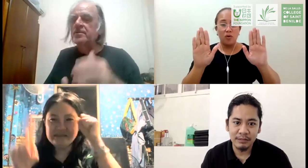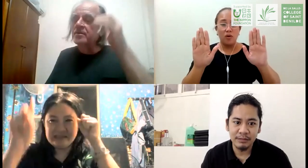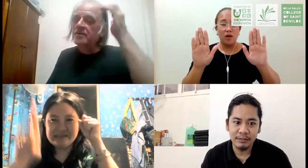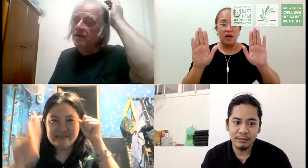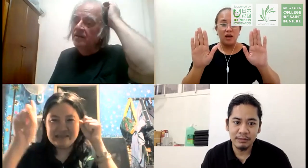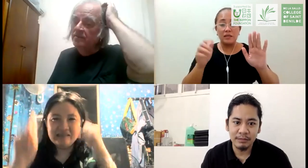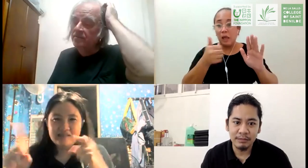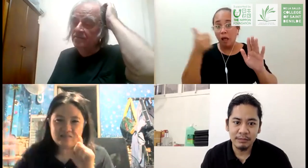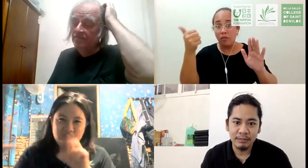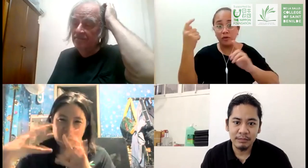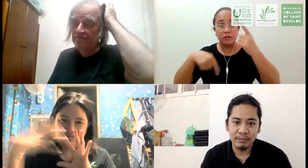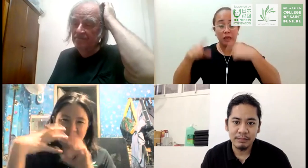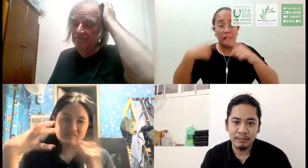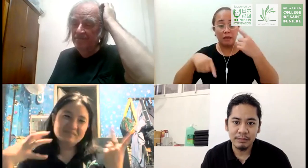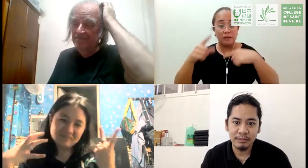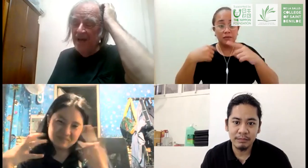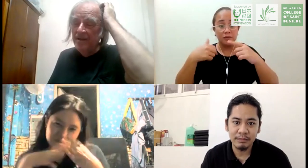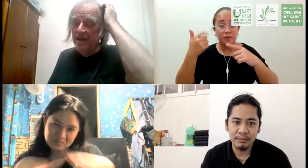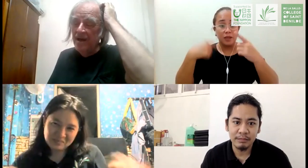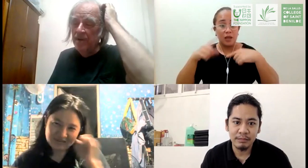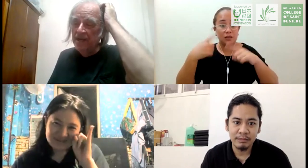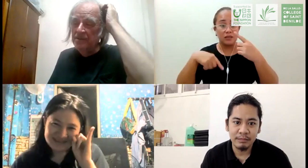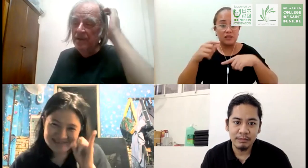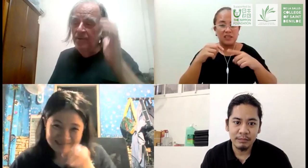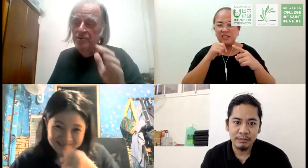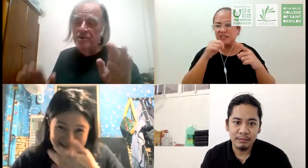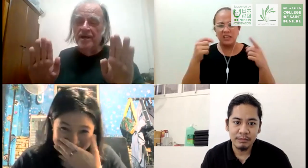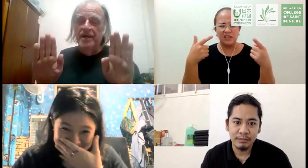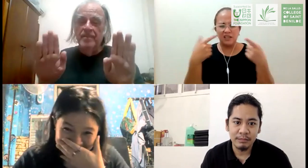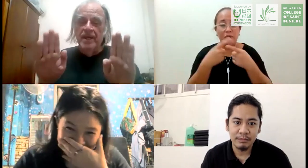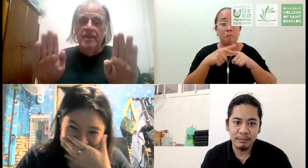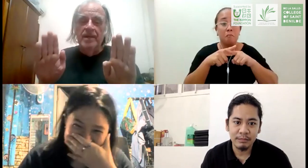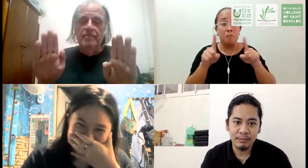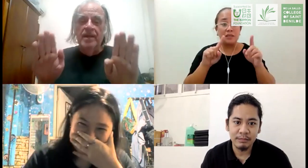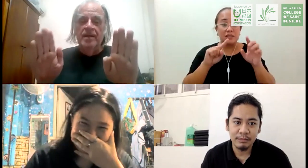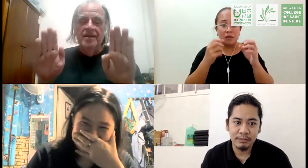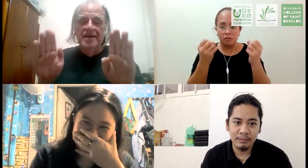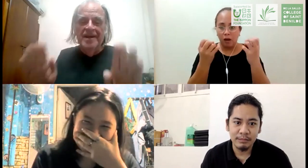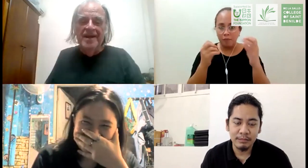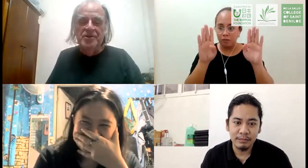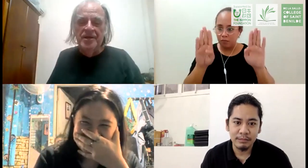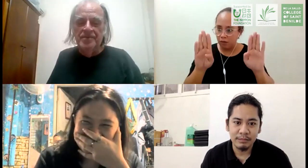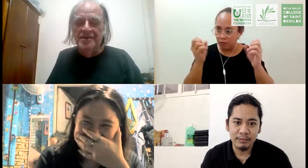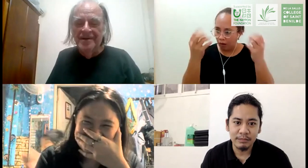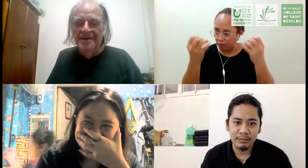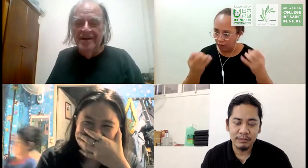of the sign, not that complex. But when you start getting many B hand shapes,